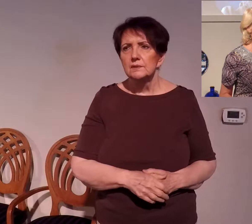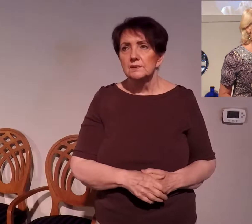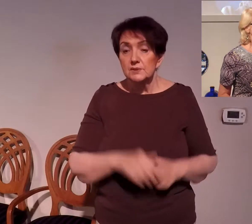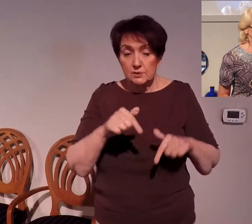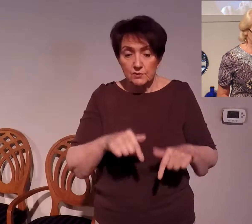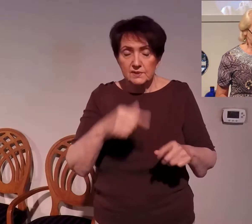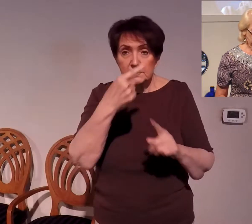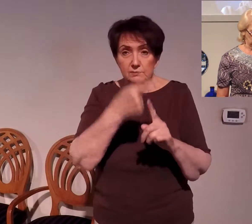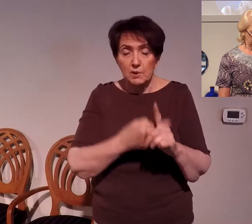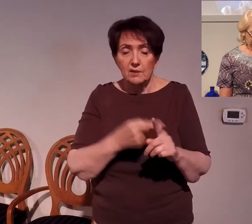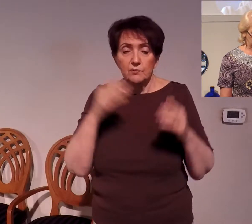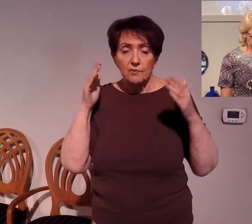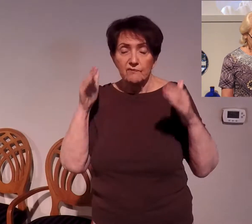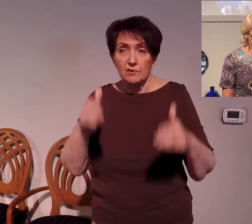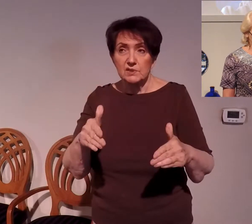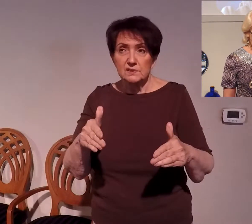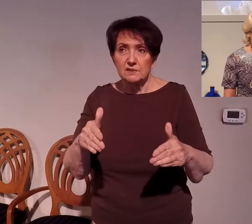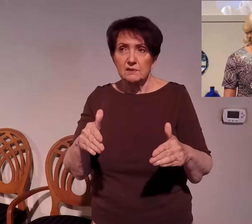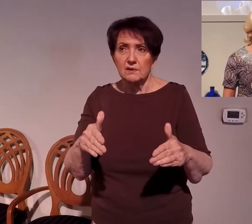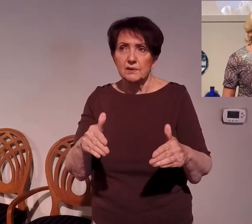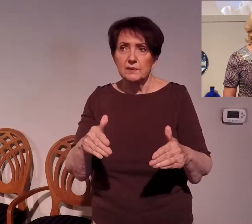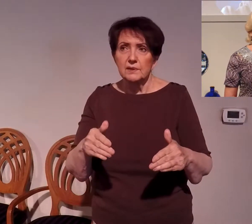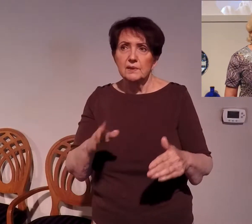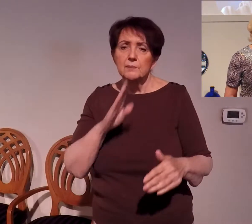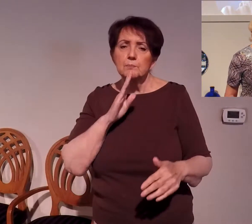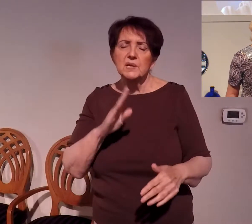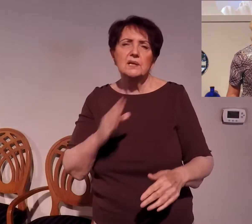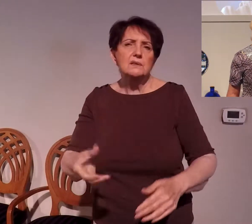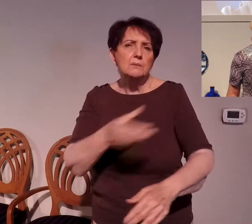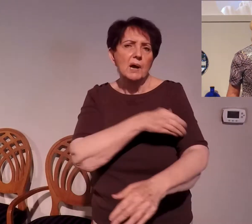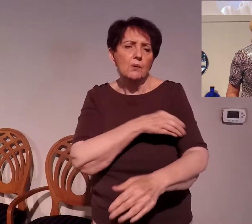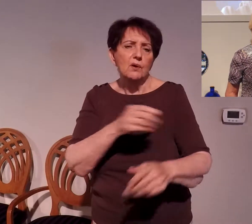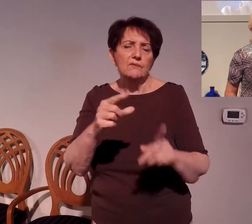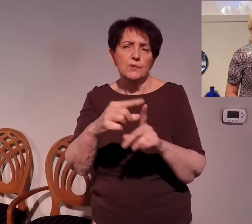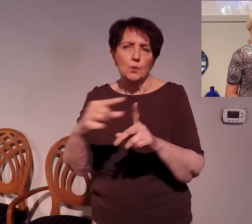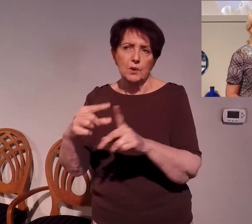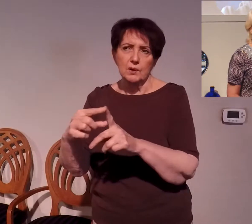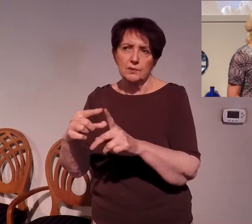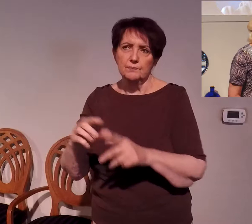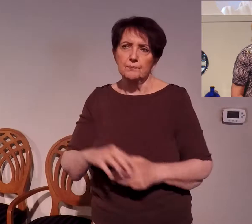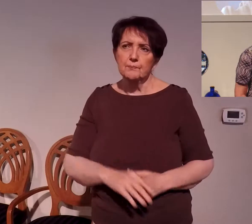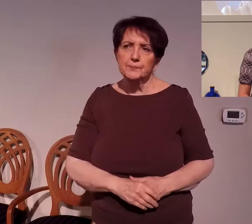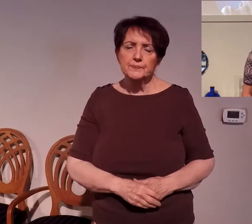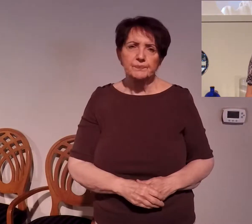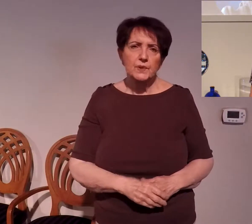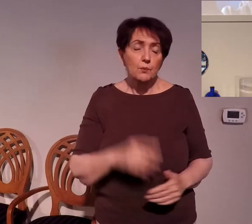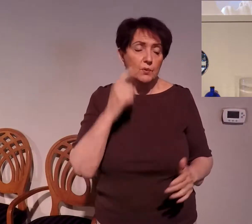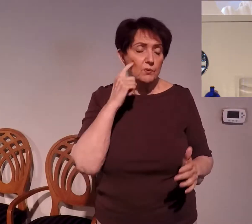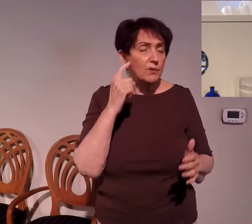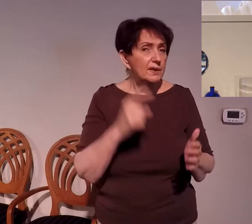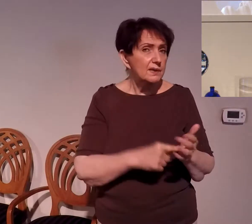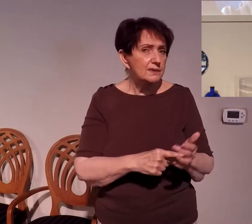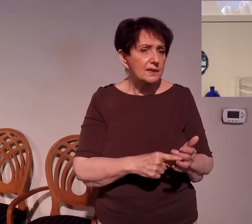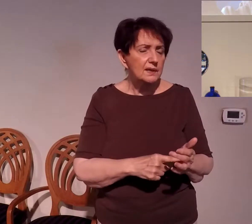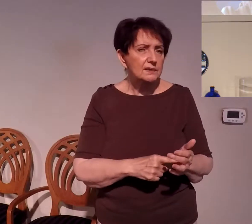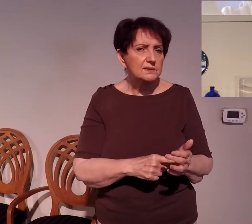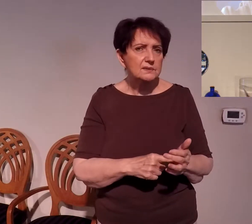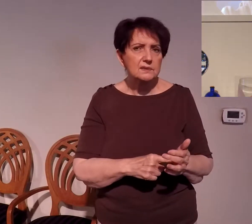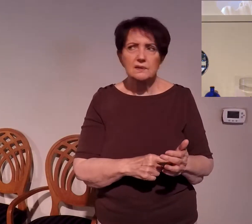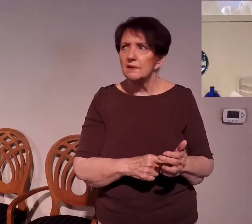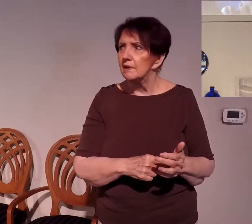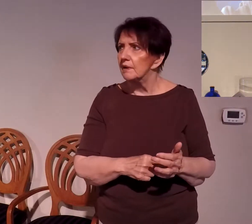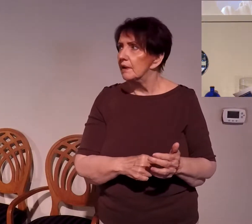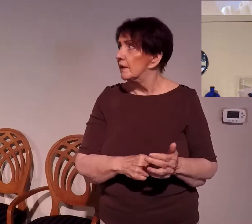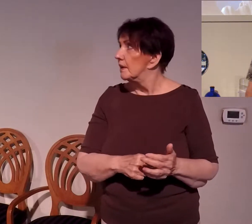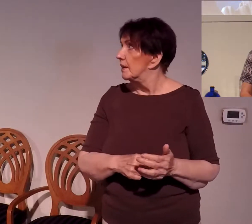we are focusing on being the power of the word. And we recognize that when we are able, when